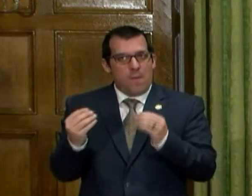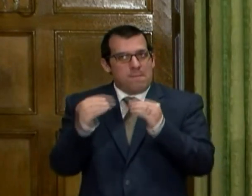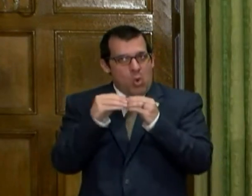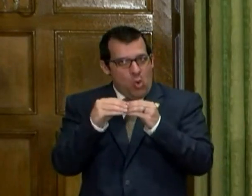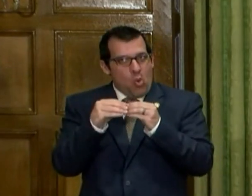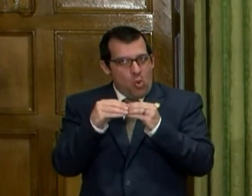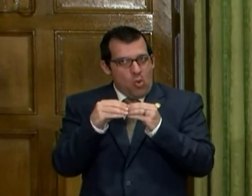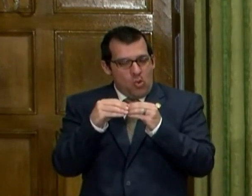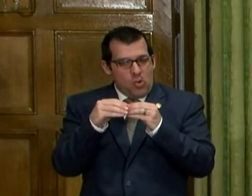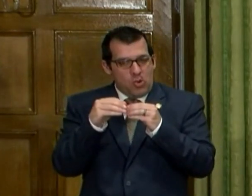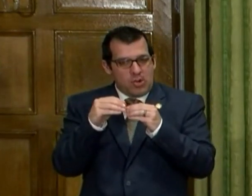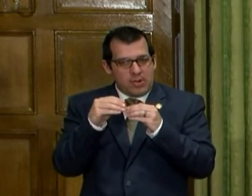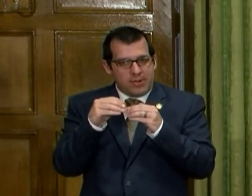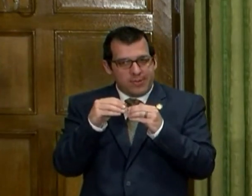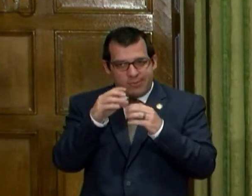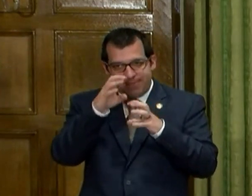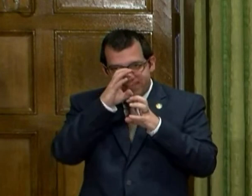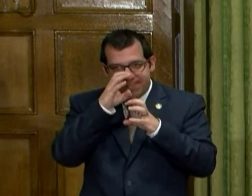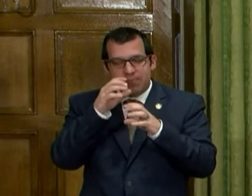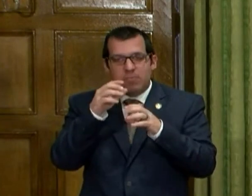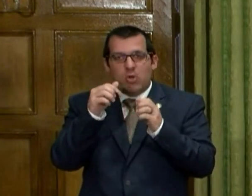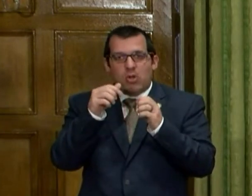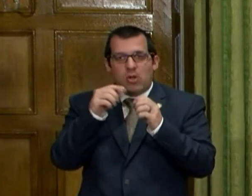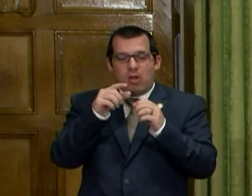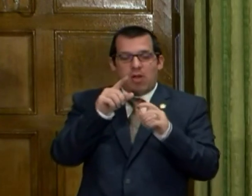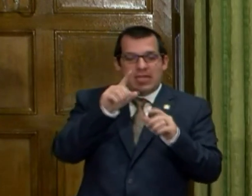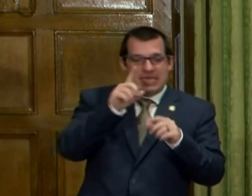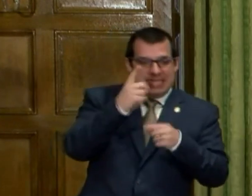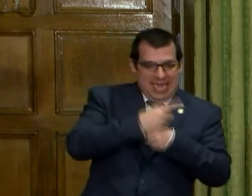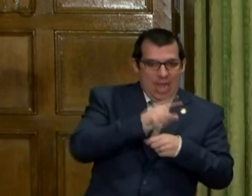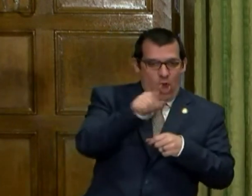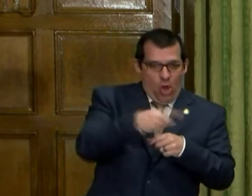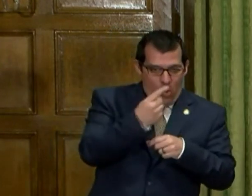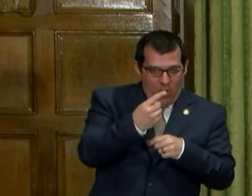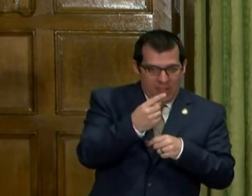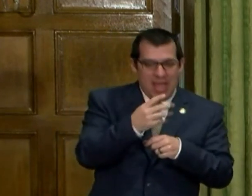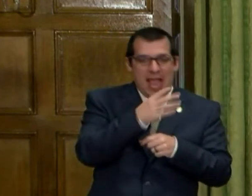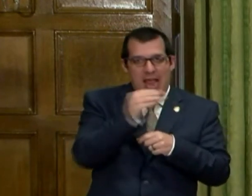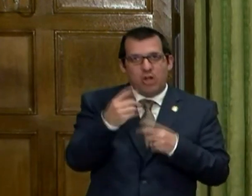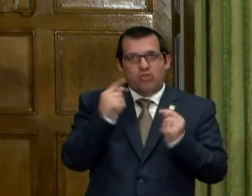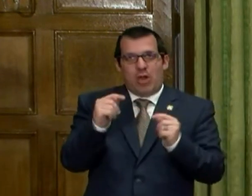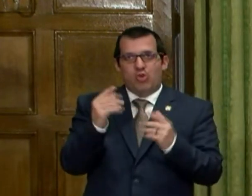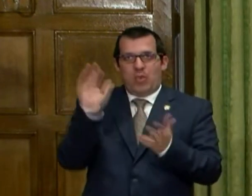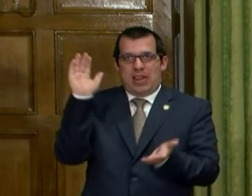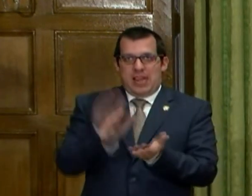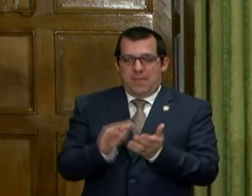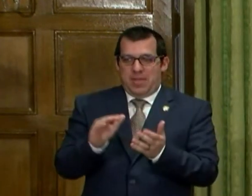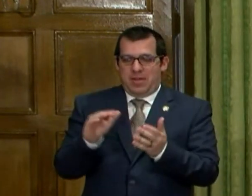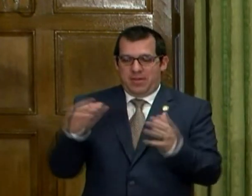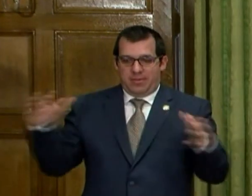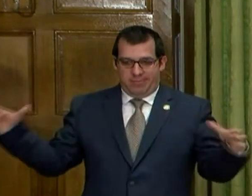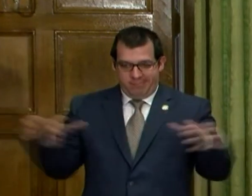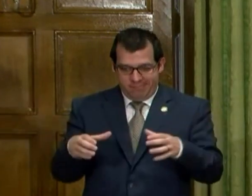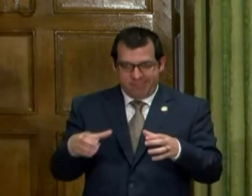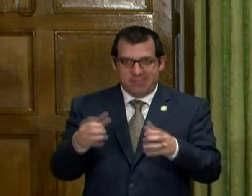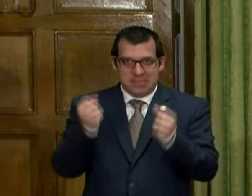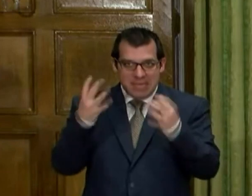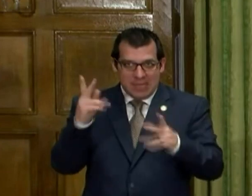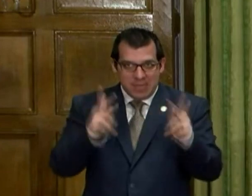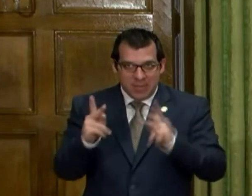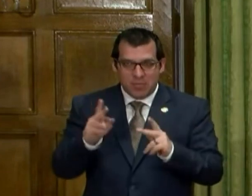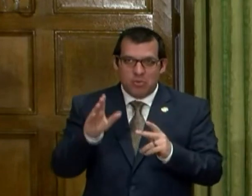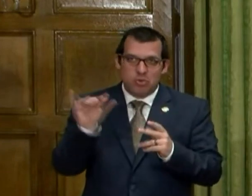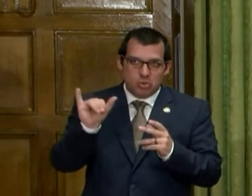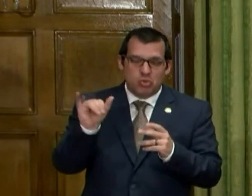top of this day-use-only scenario to further limit crowding and reduce risk.